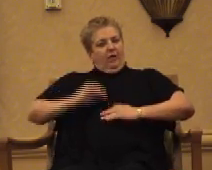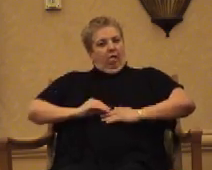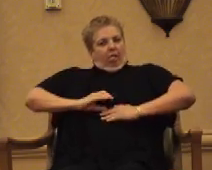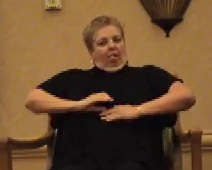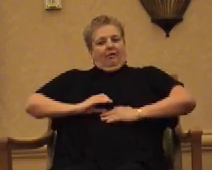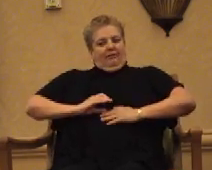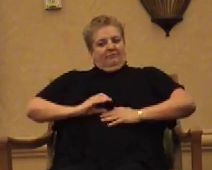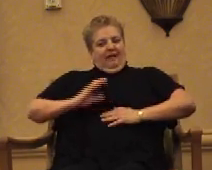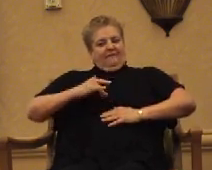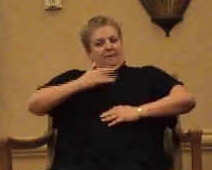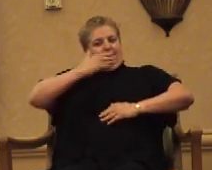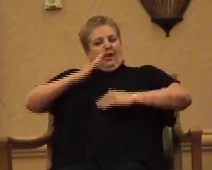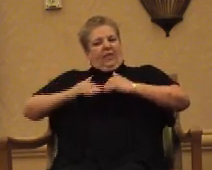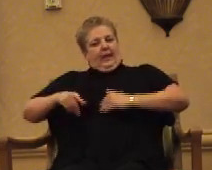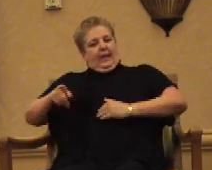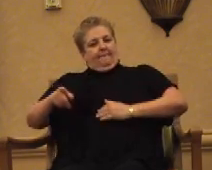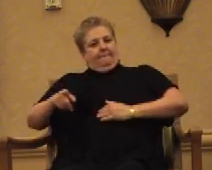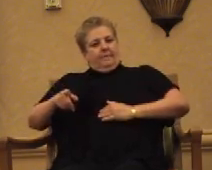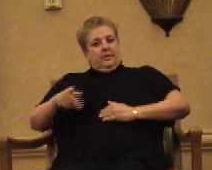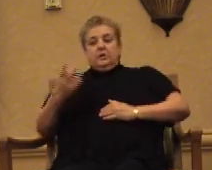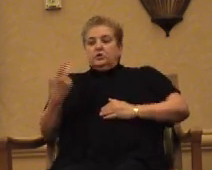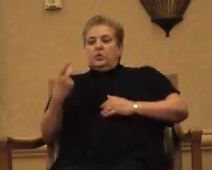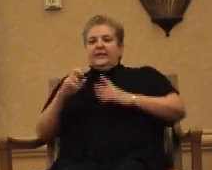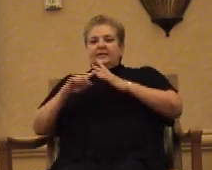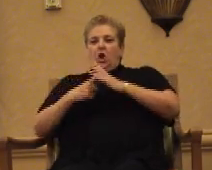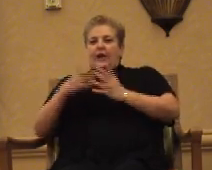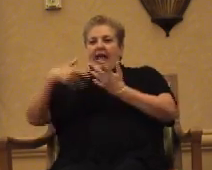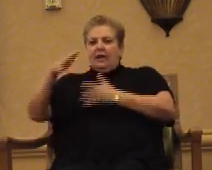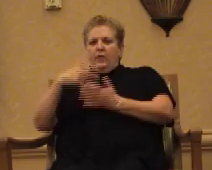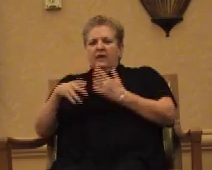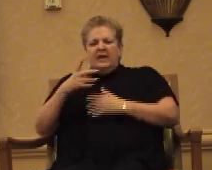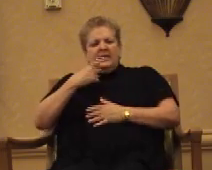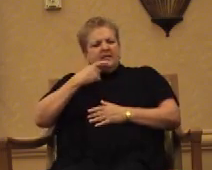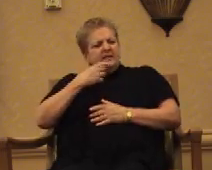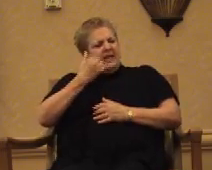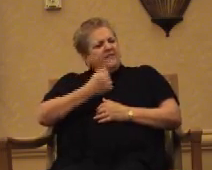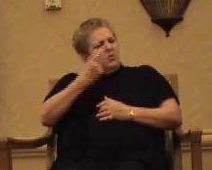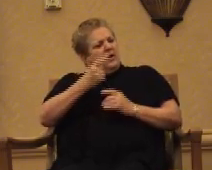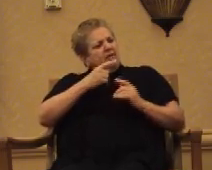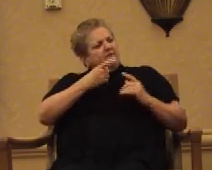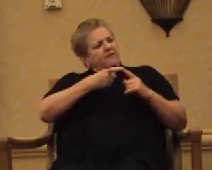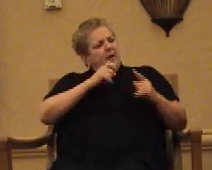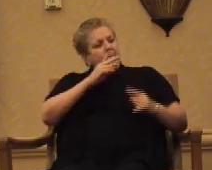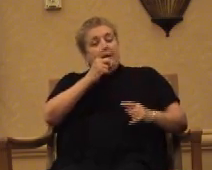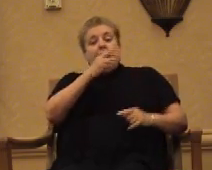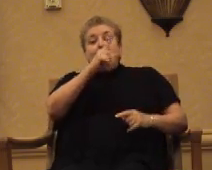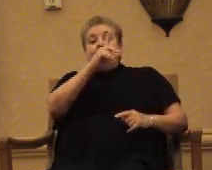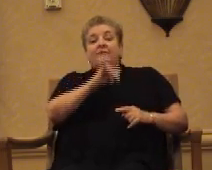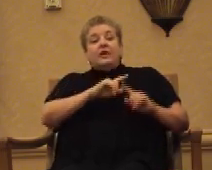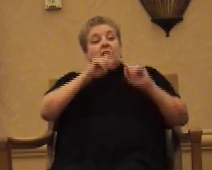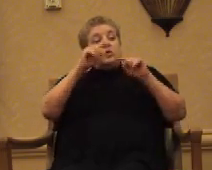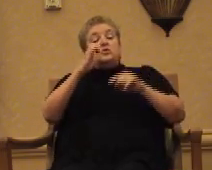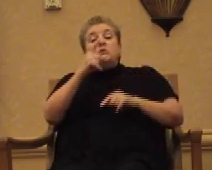out together. And one weekend he said to me, he said, everyone from Beverly goes up to this club on the Sunset Strip. Do you want to